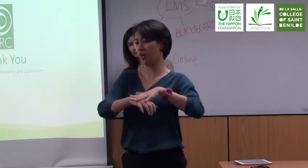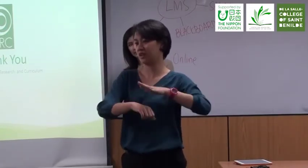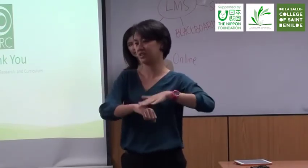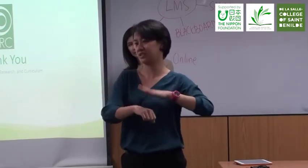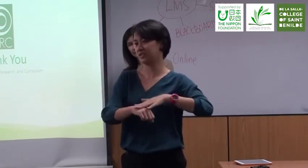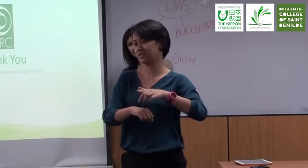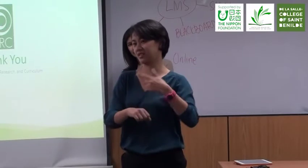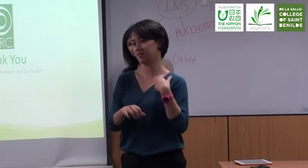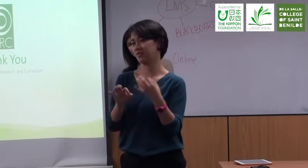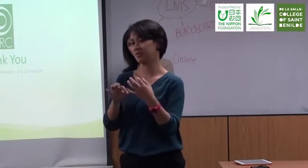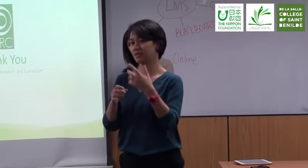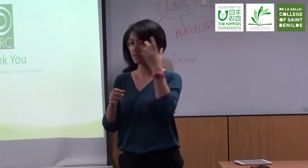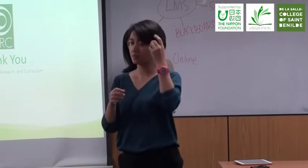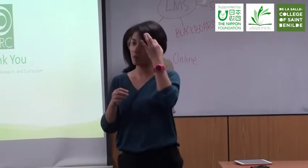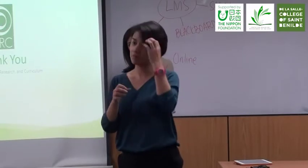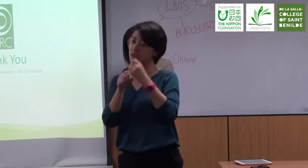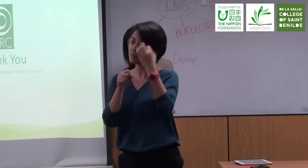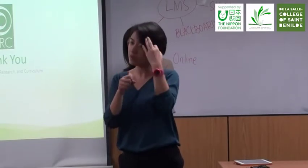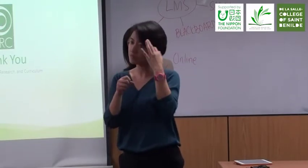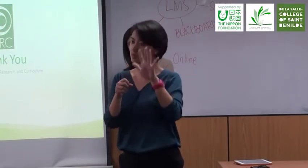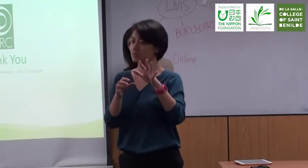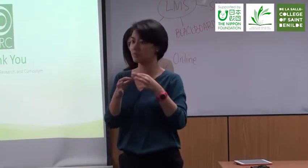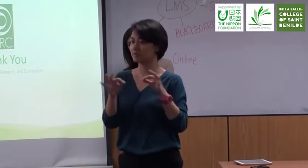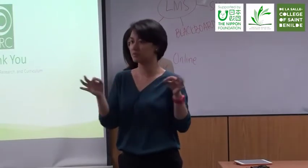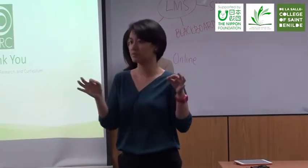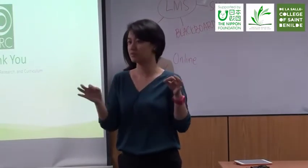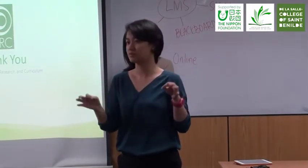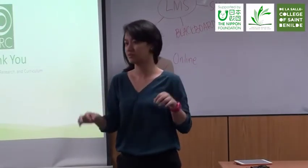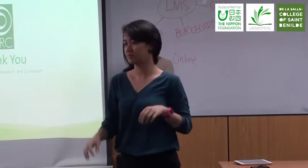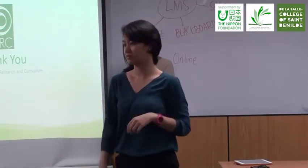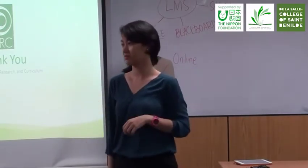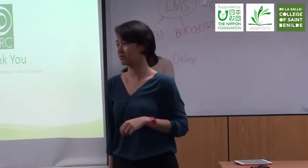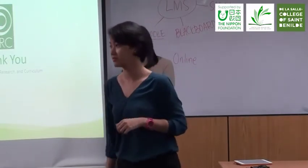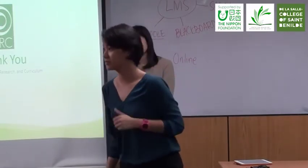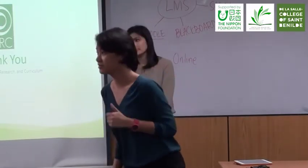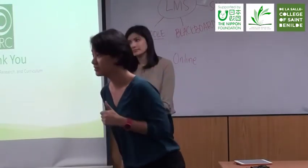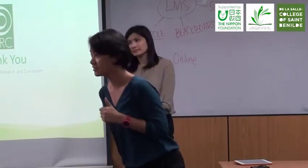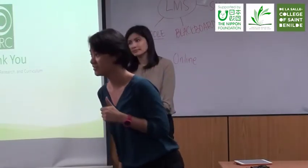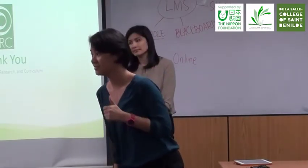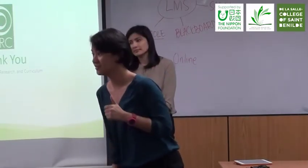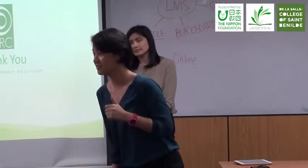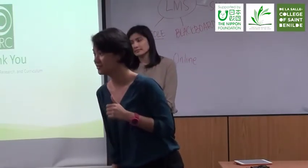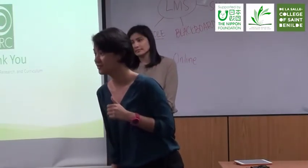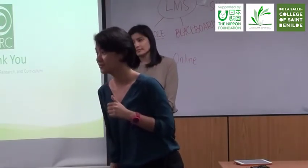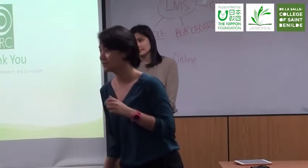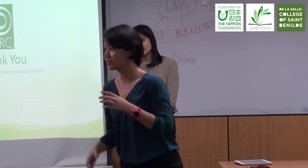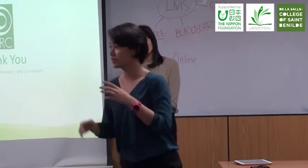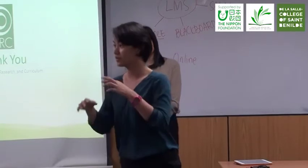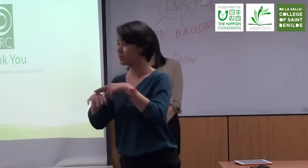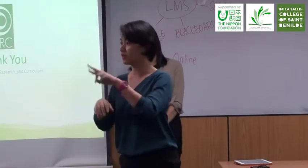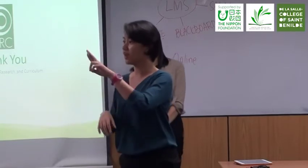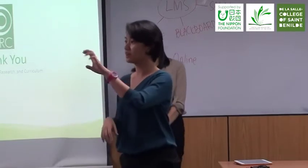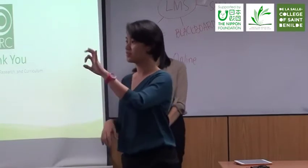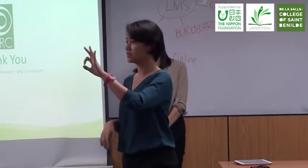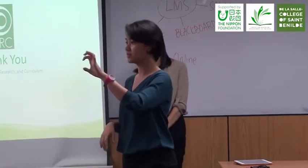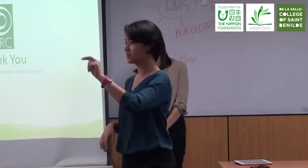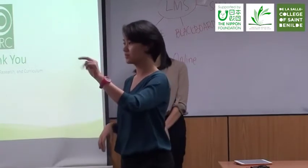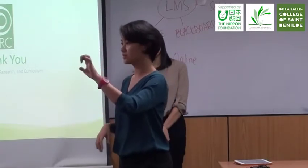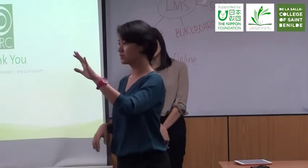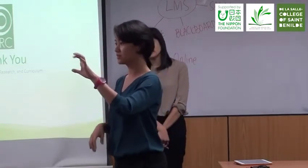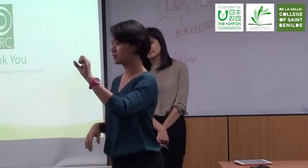So it's through these discussions or conversations that I did. And the references.